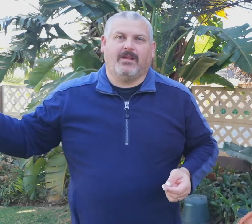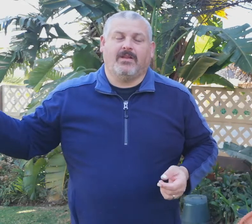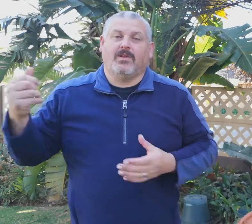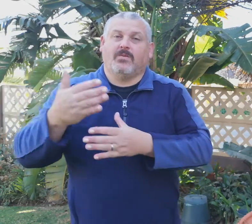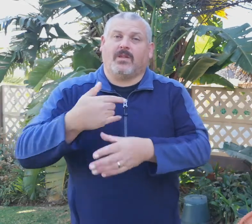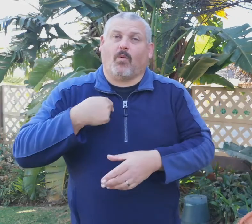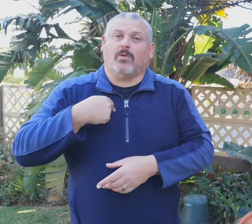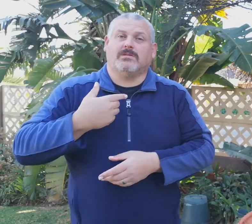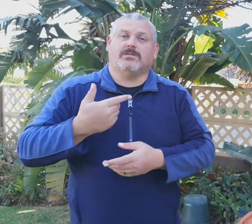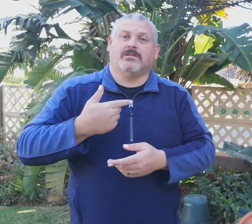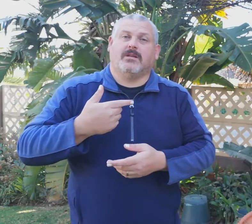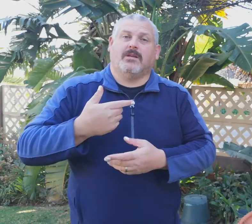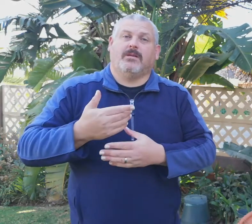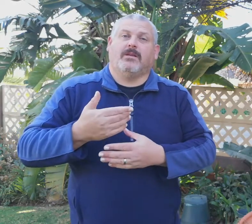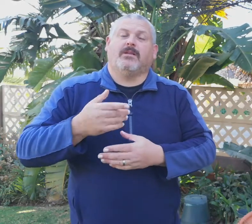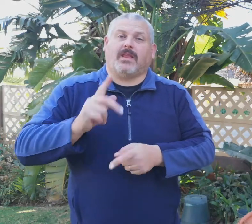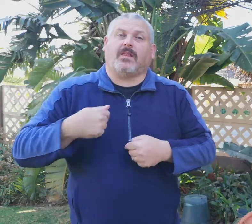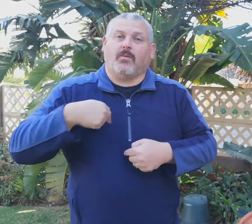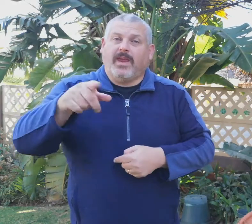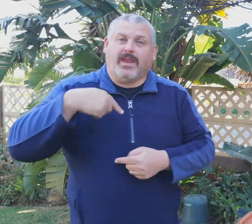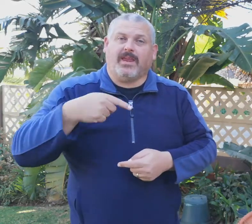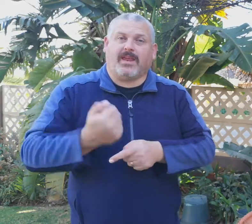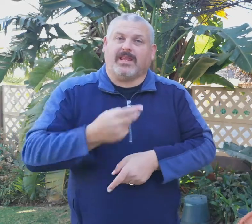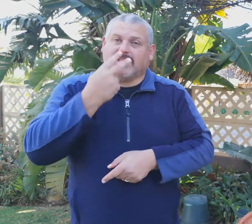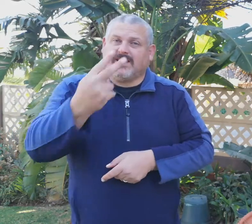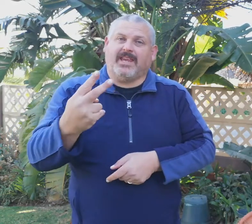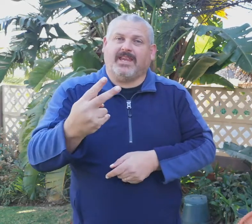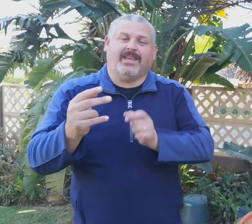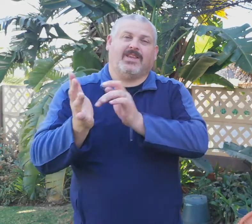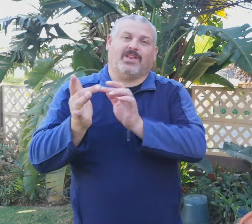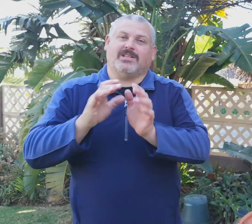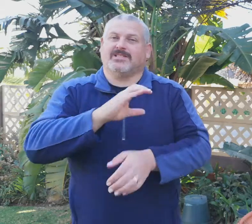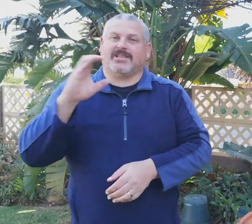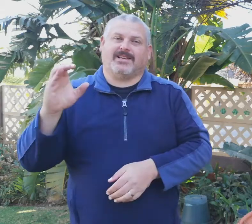that we can see Jesus.